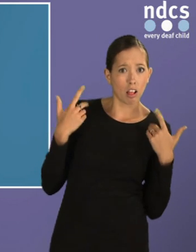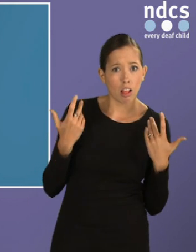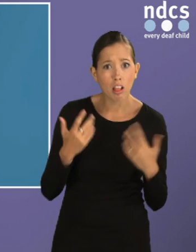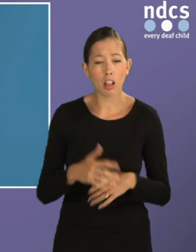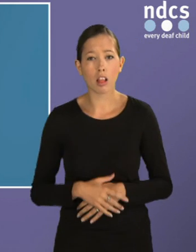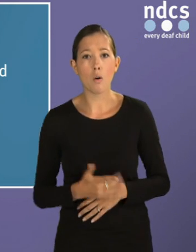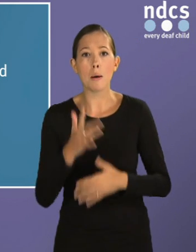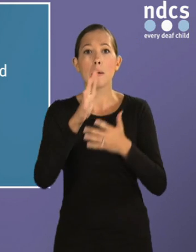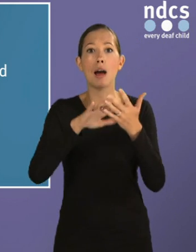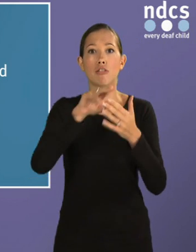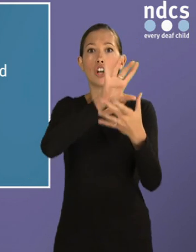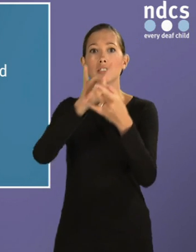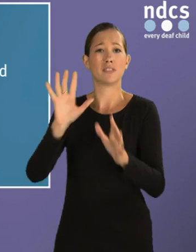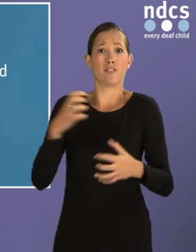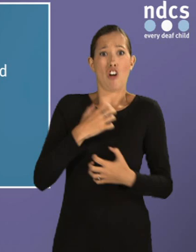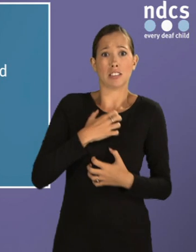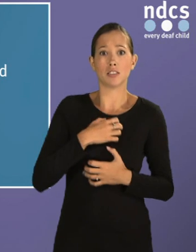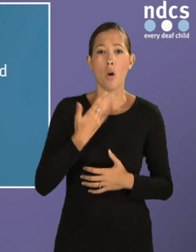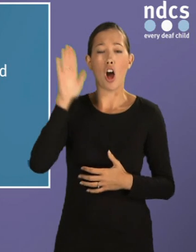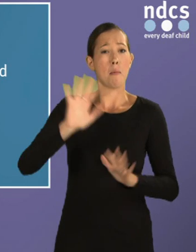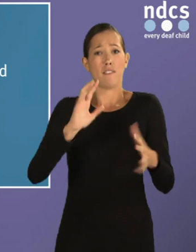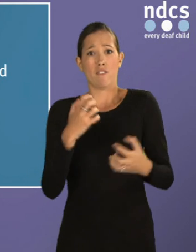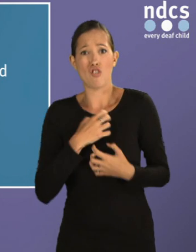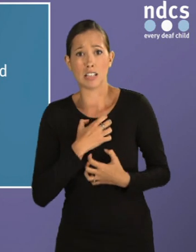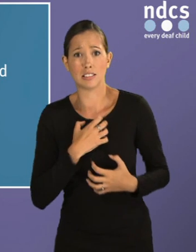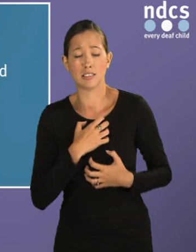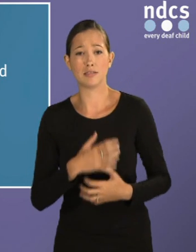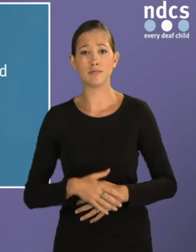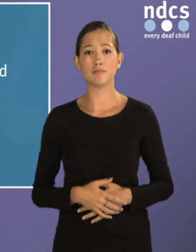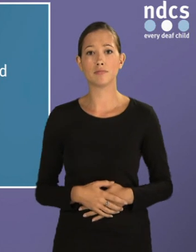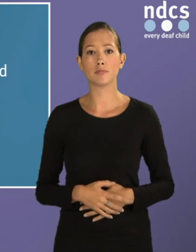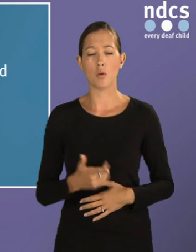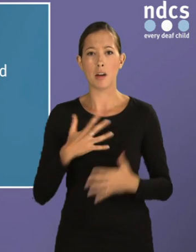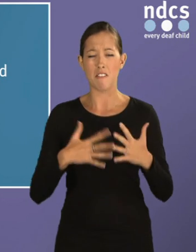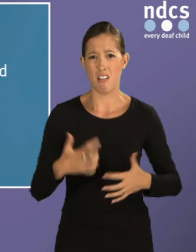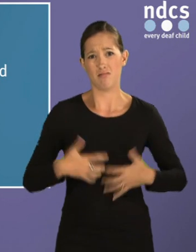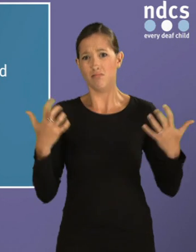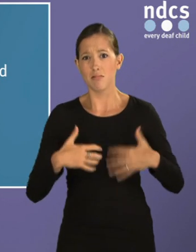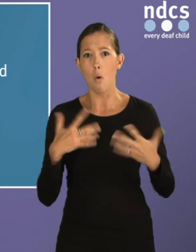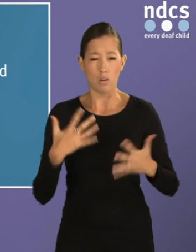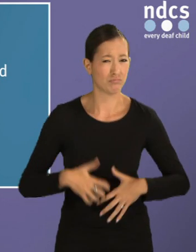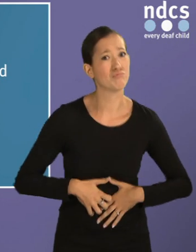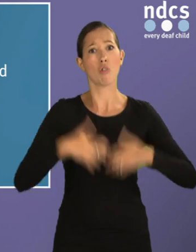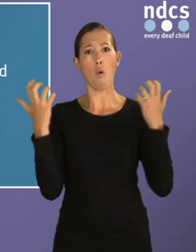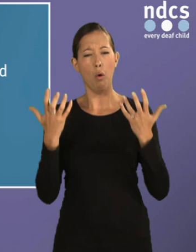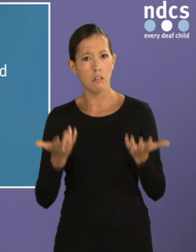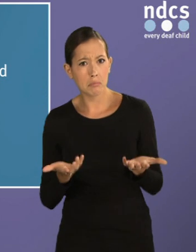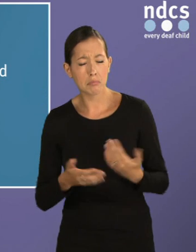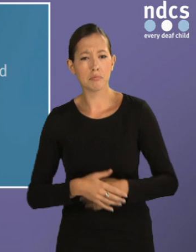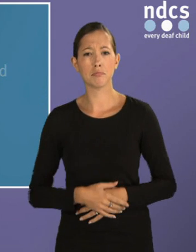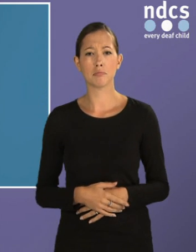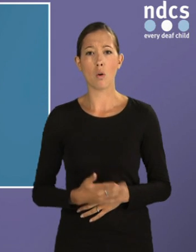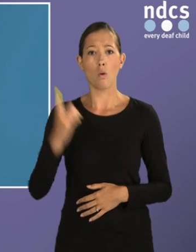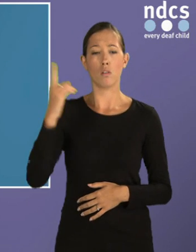behaviour, fear of parents being contacted or of going home, aggressive behaviour or severe temper